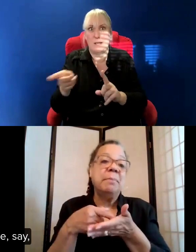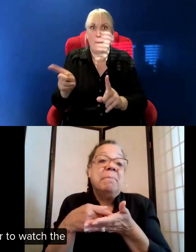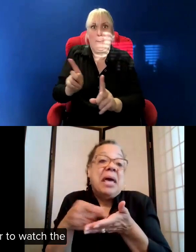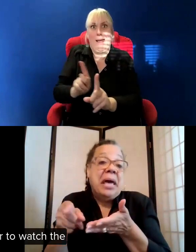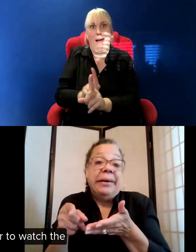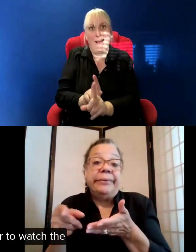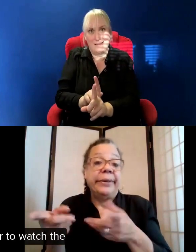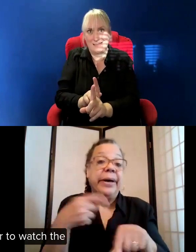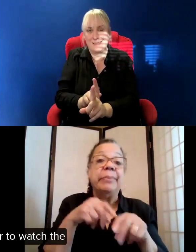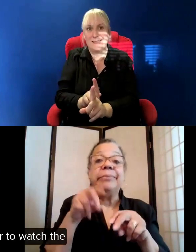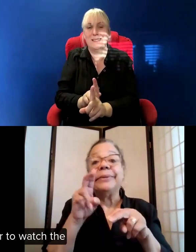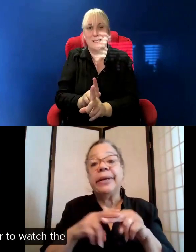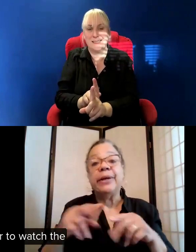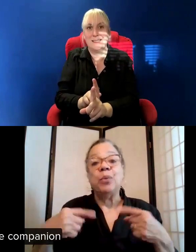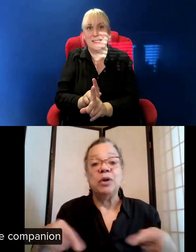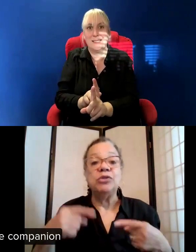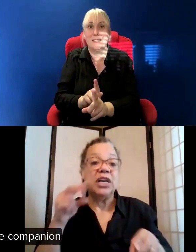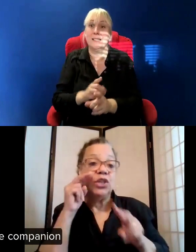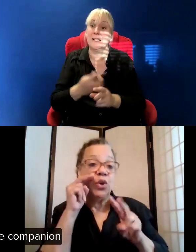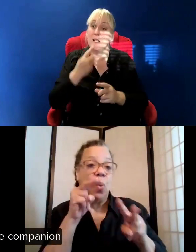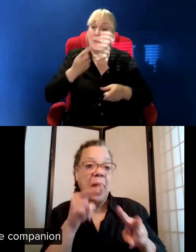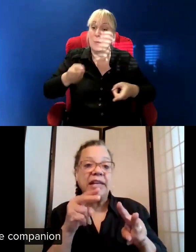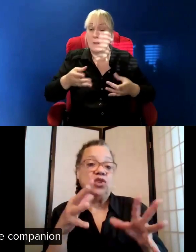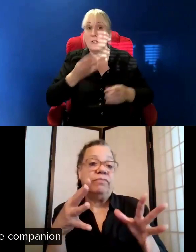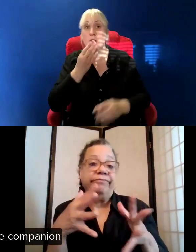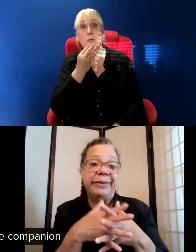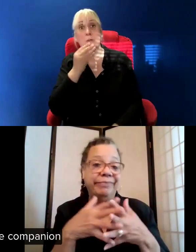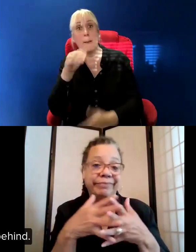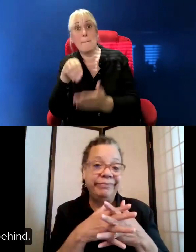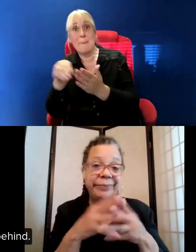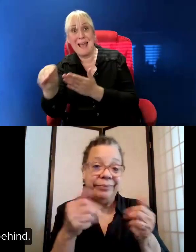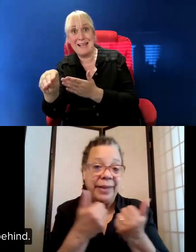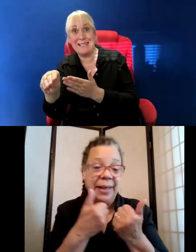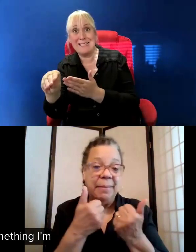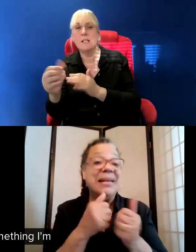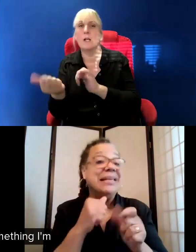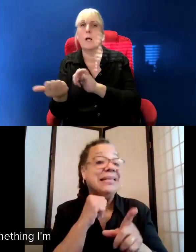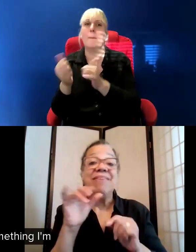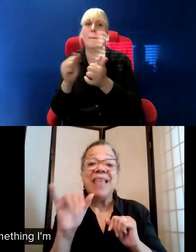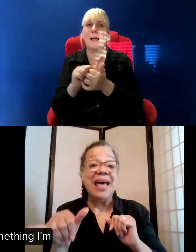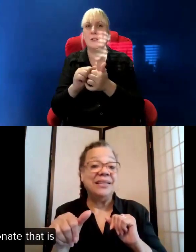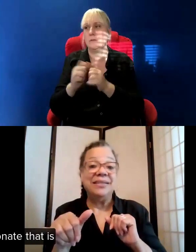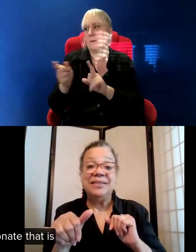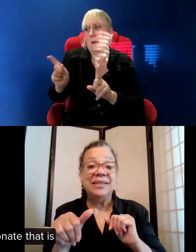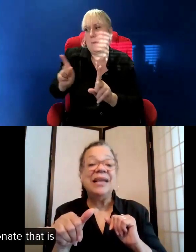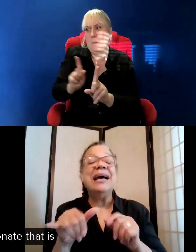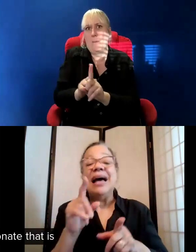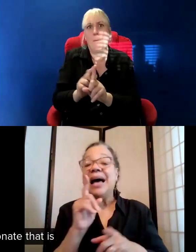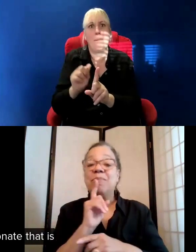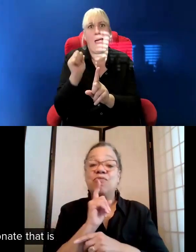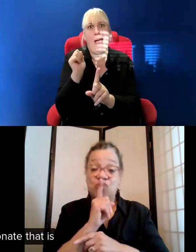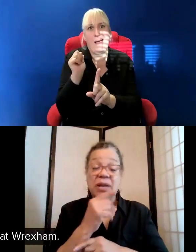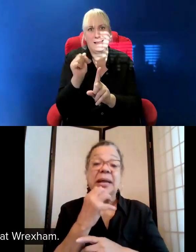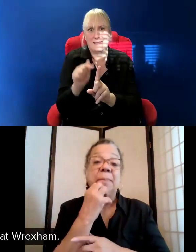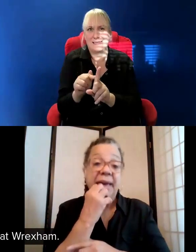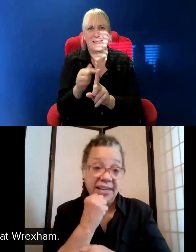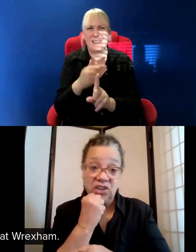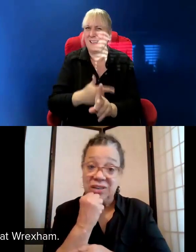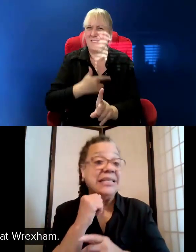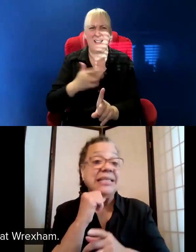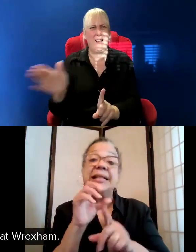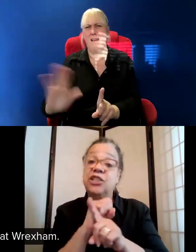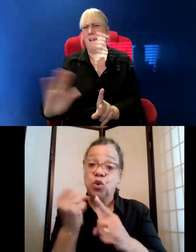come, say, in a wheelchair to watch the match, and the companion is put behind. And it's something I'm really passionate that is not the